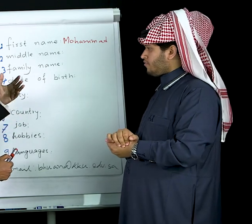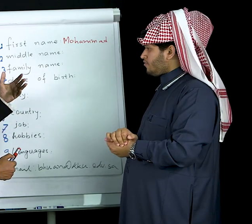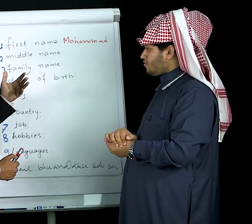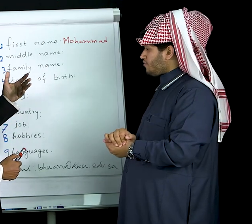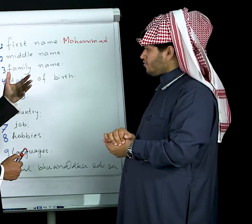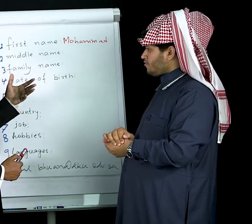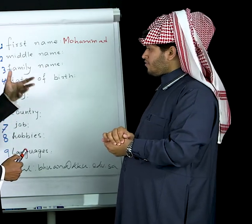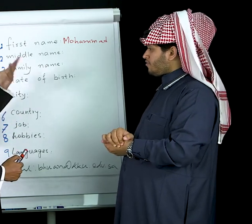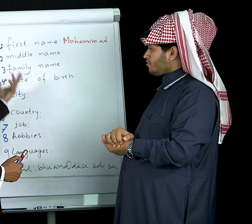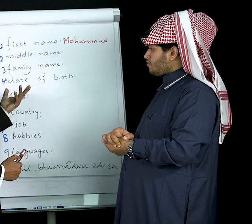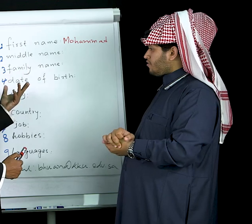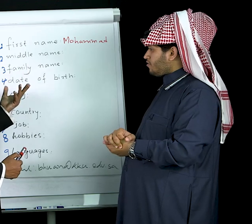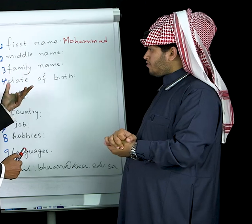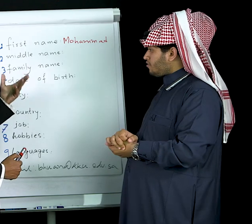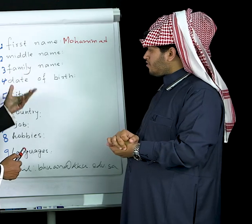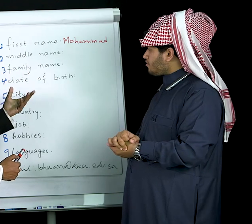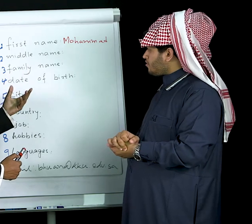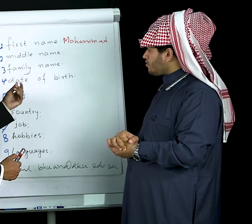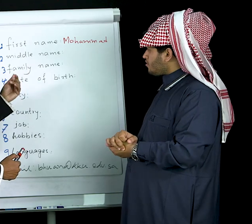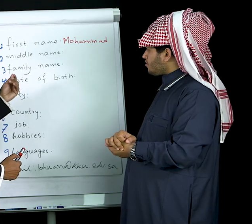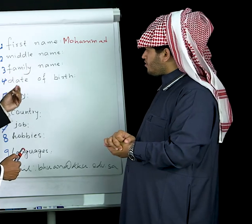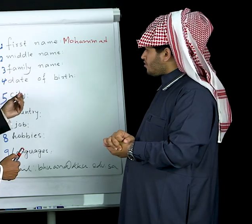in the family name in the beginning. Sometimes they do, but